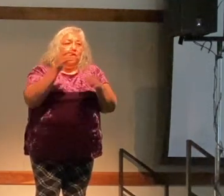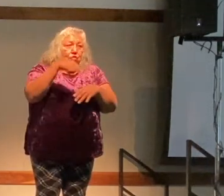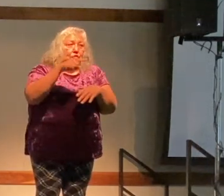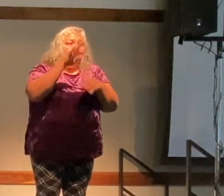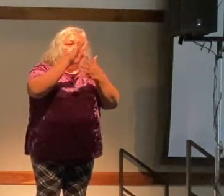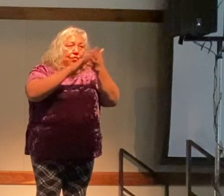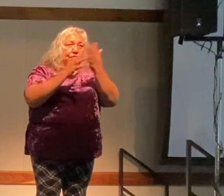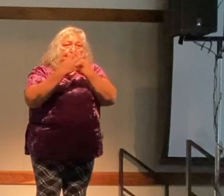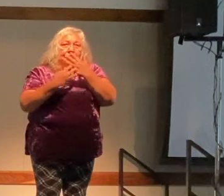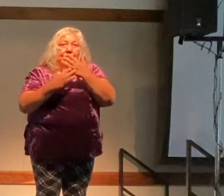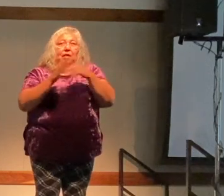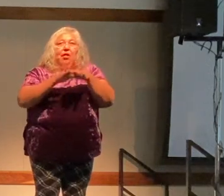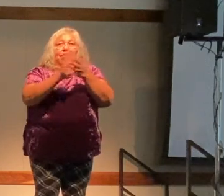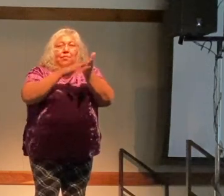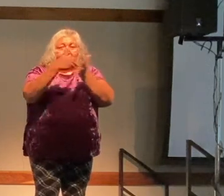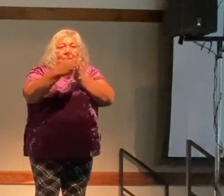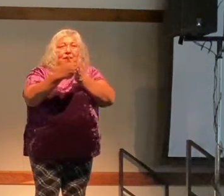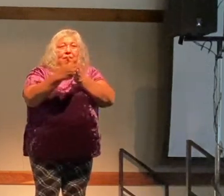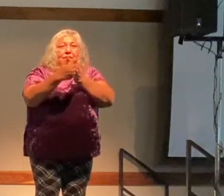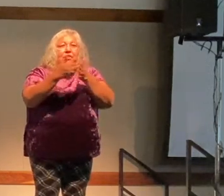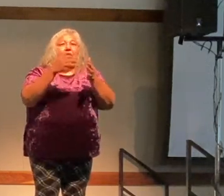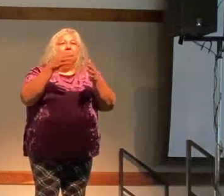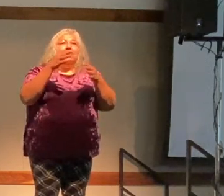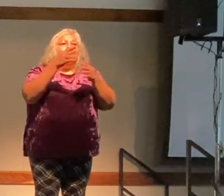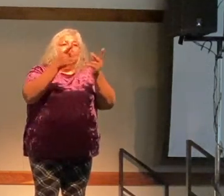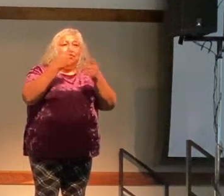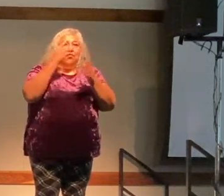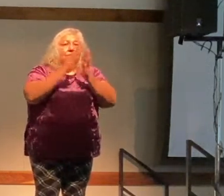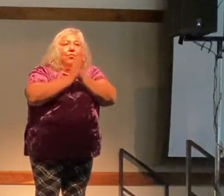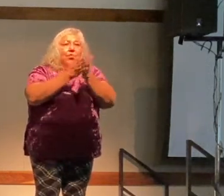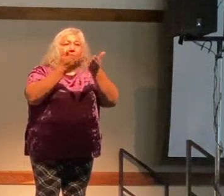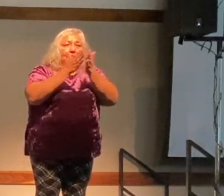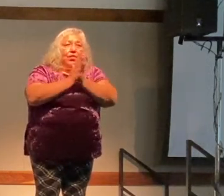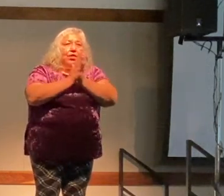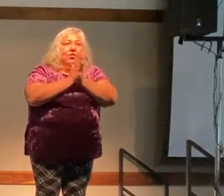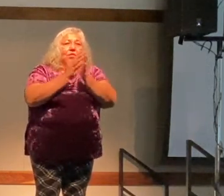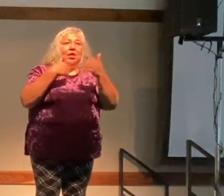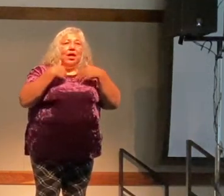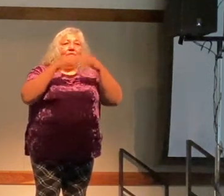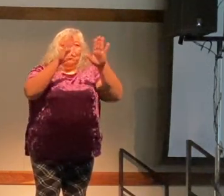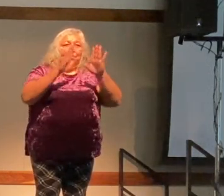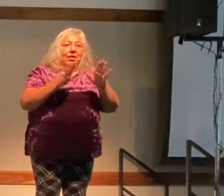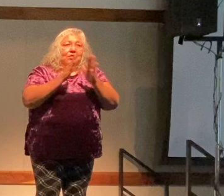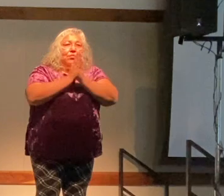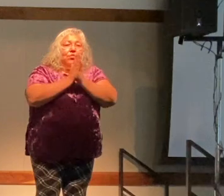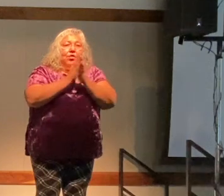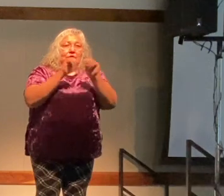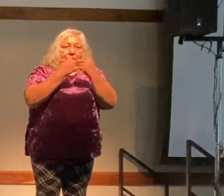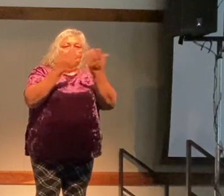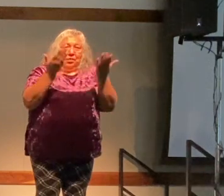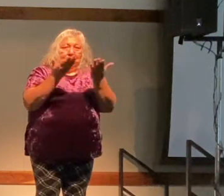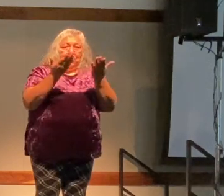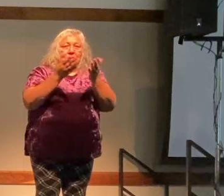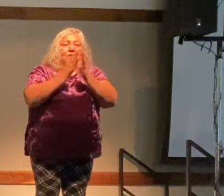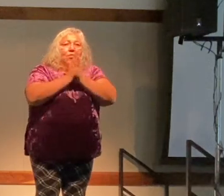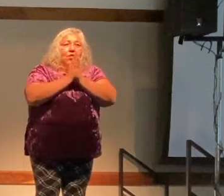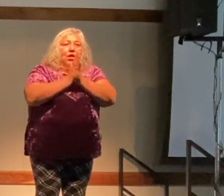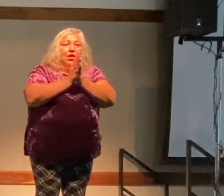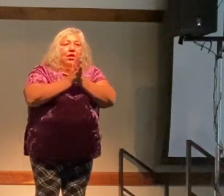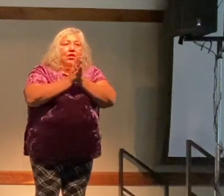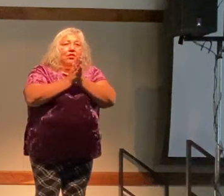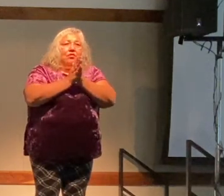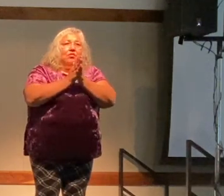those out. On the back, there's a place for the prayer requests and praises. We have an amazing prayer team here at Living Water and prays for those throughout the